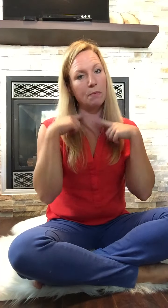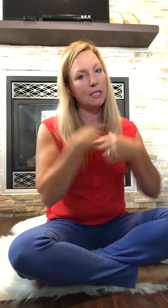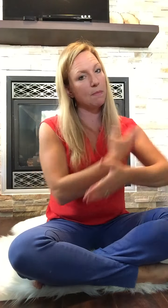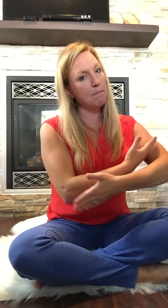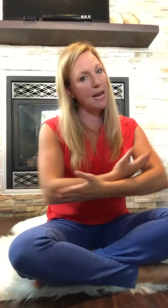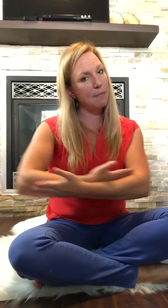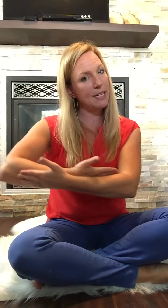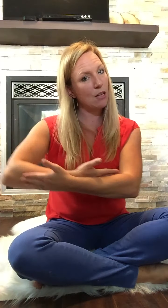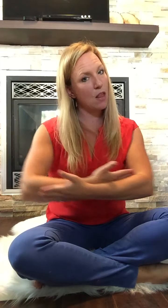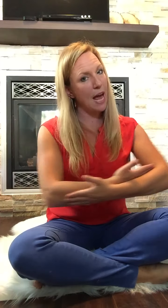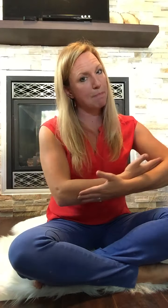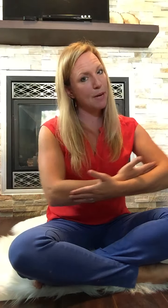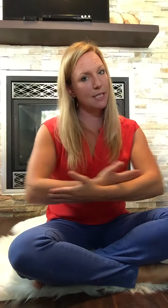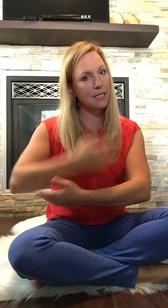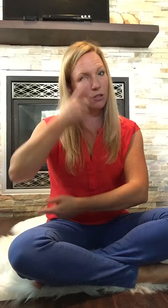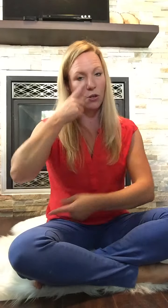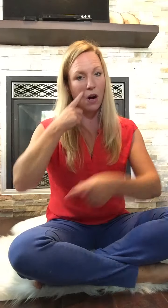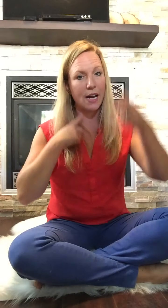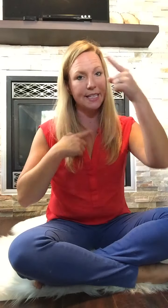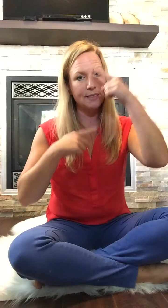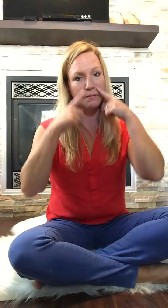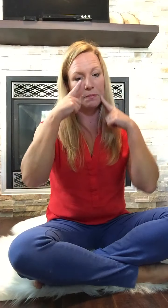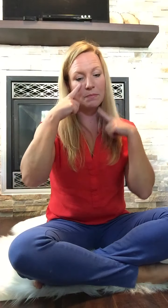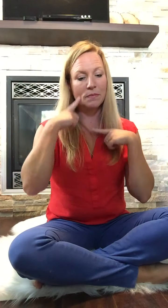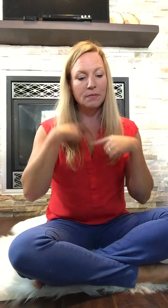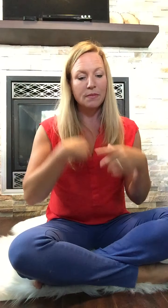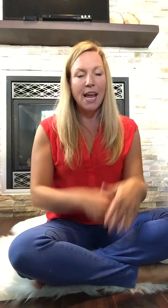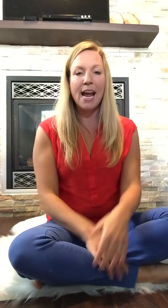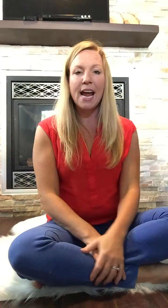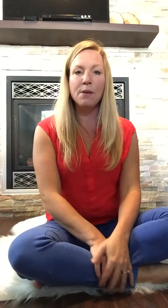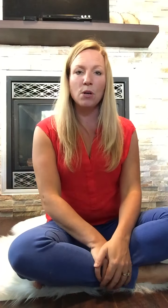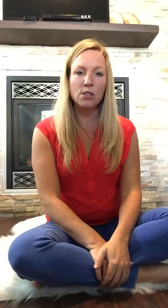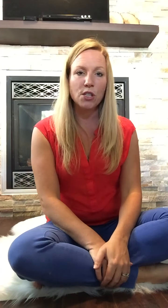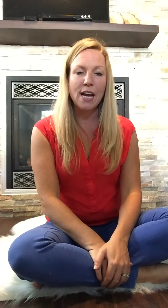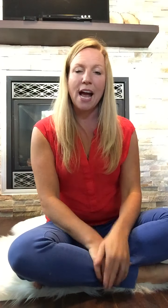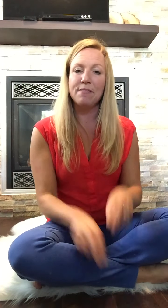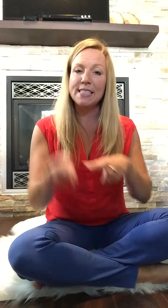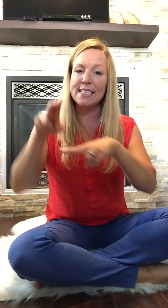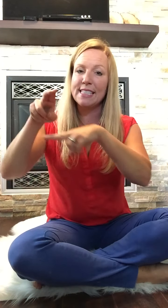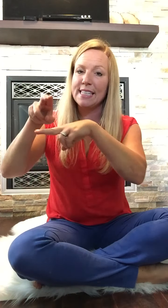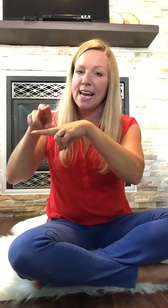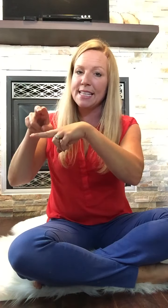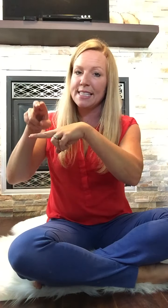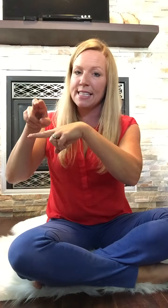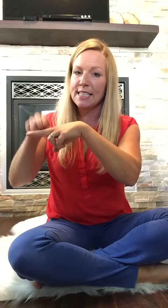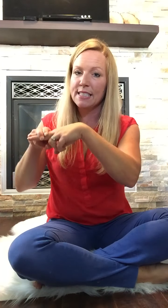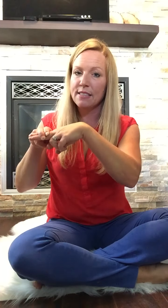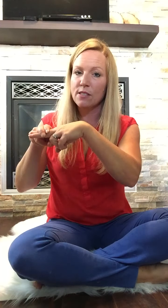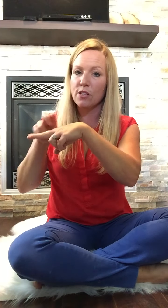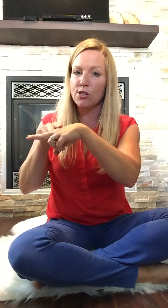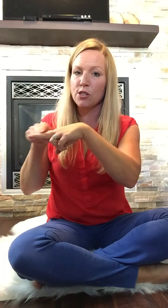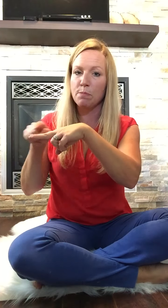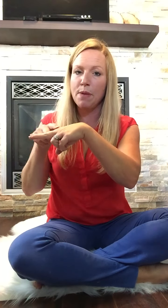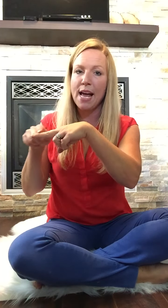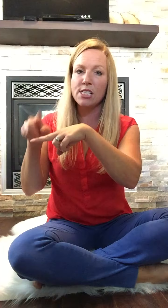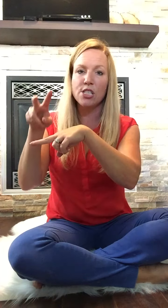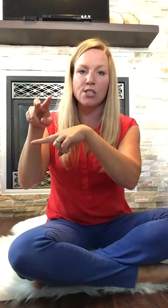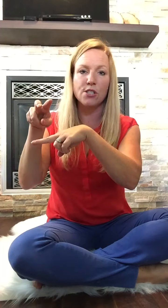be some babies on that bus that are crying. And we're also going to have sit. So there's your little bench and there's your